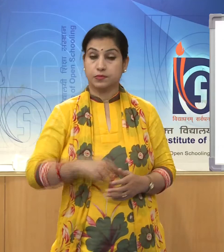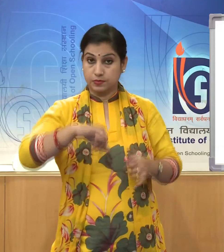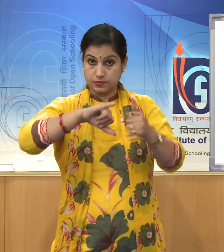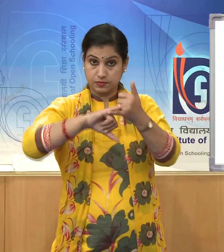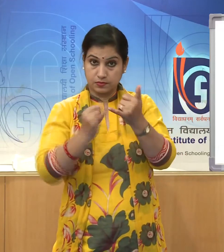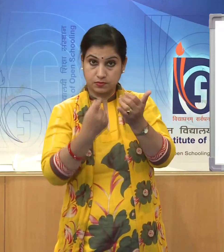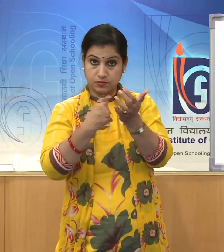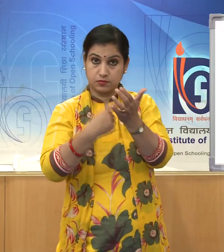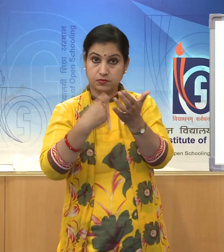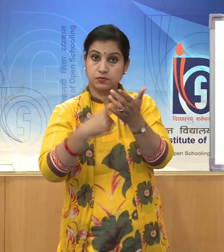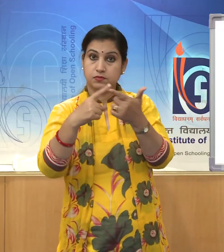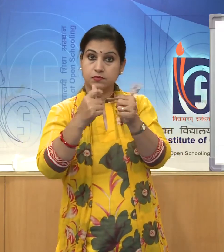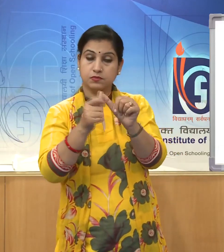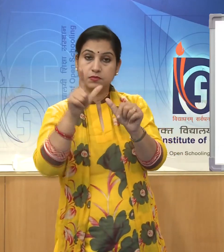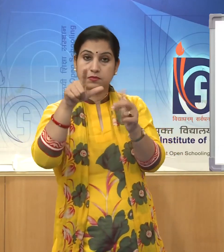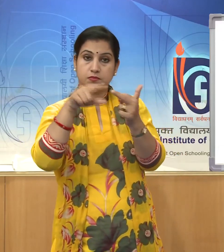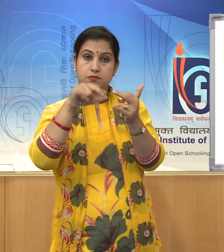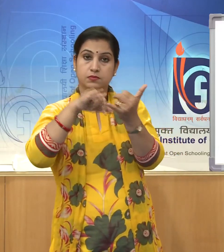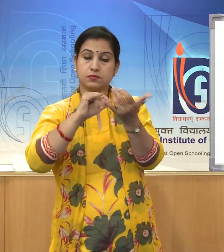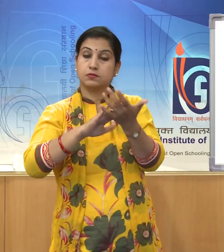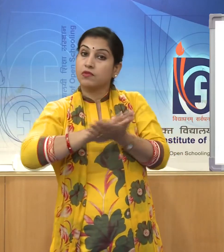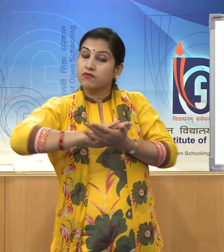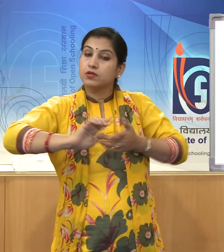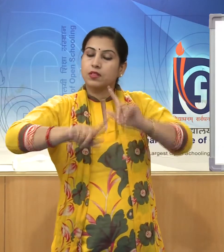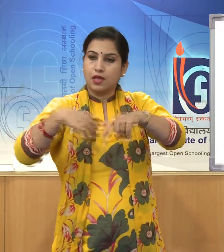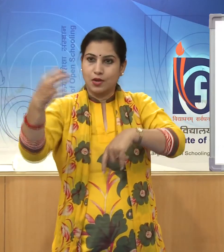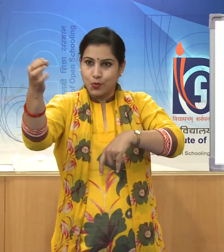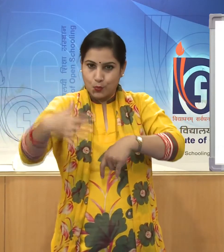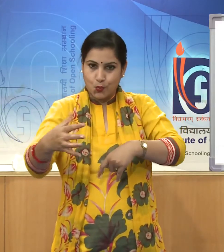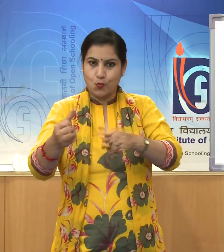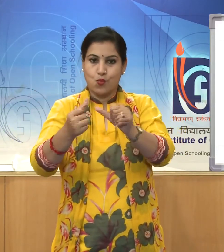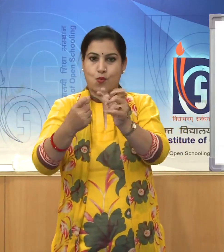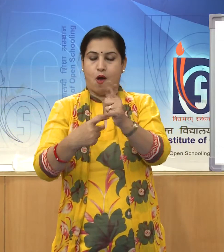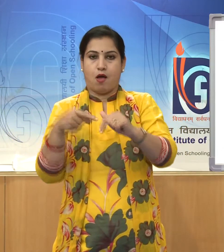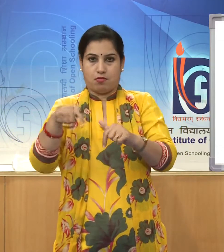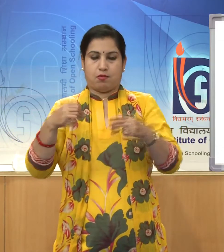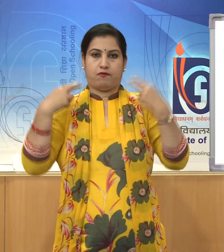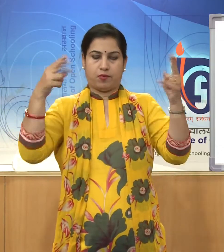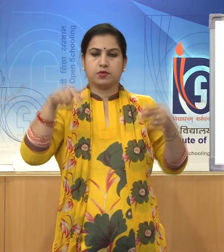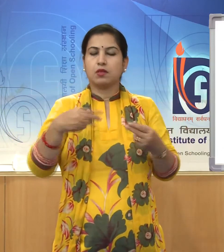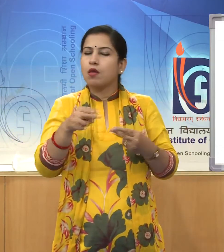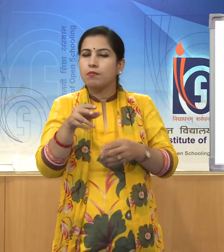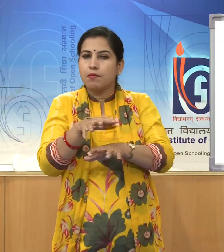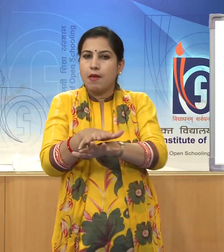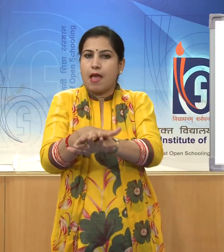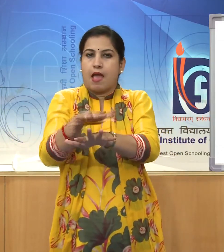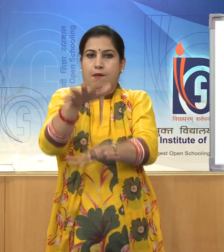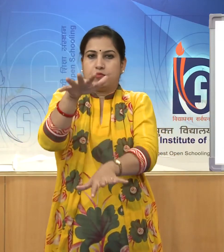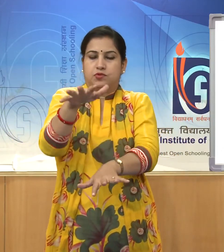After surrealism, we will come to a very new modern form of art which is known as